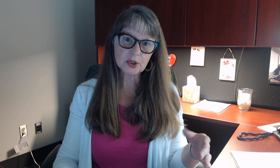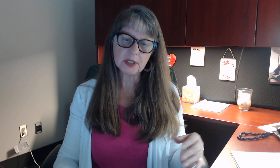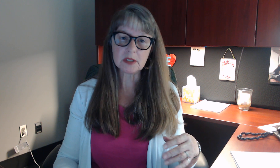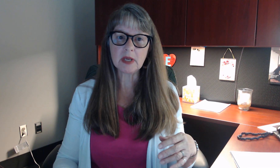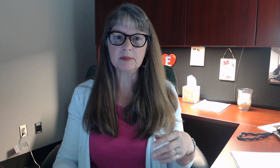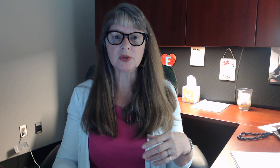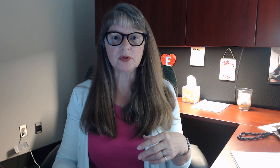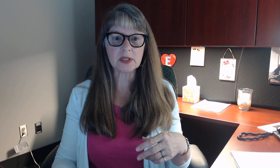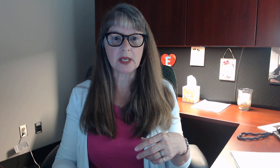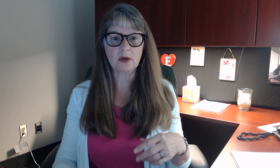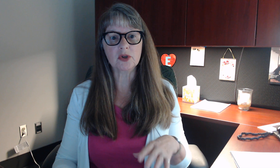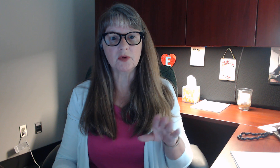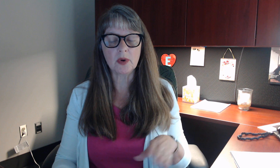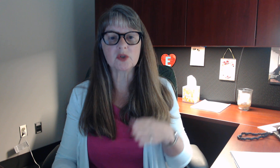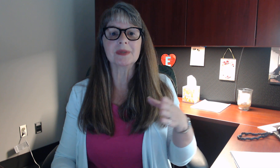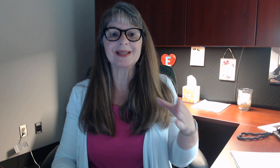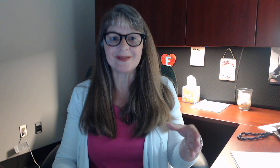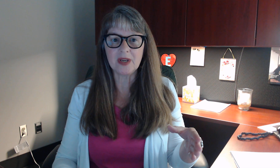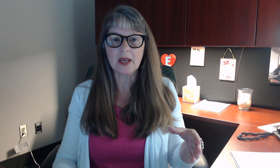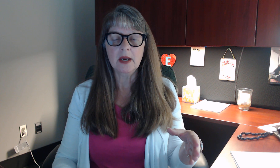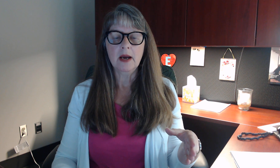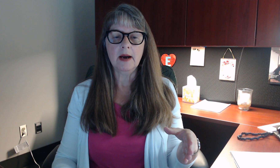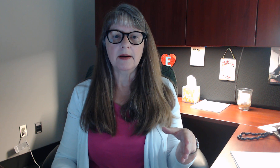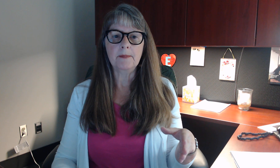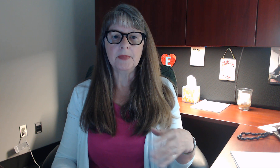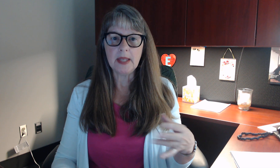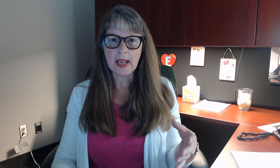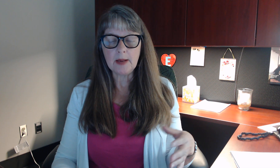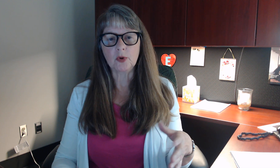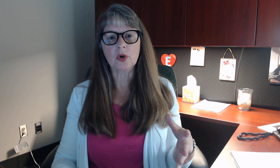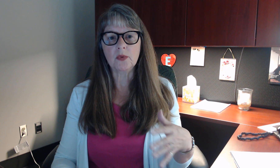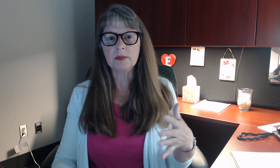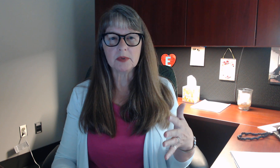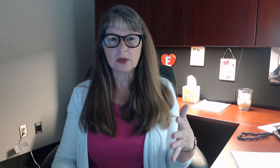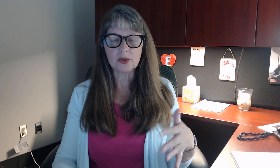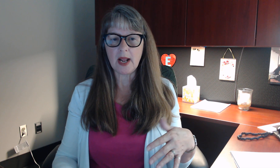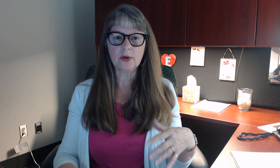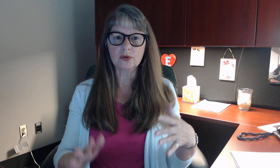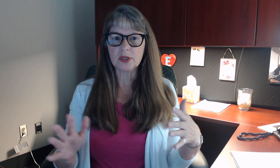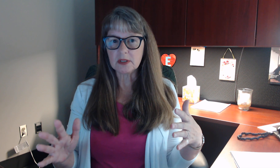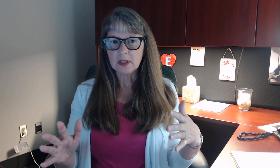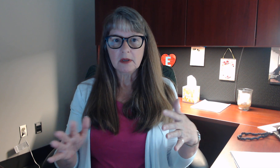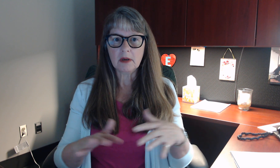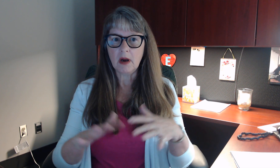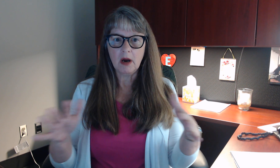and sometimes you do that in sign language if you want a specific name, or you don't want them to misunderstand that you're just on